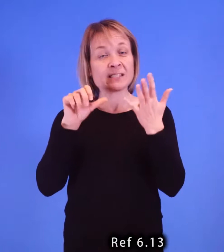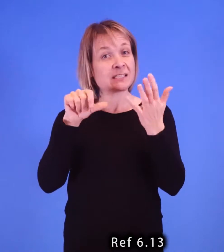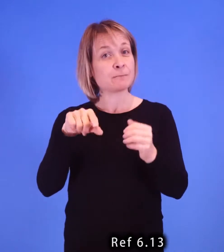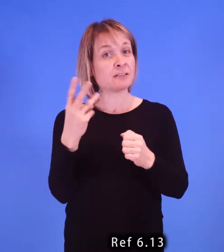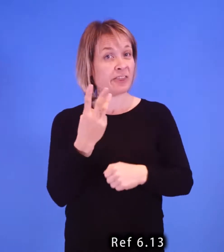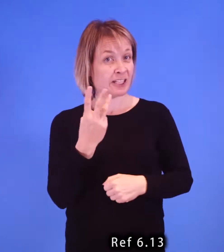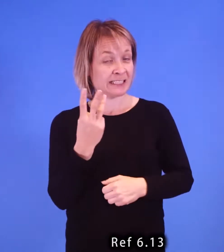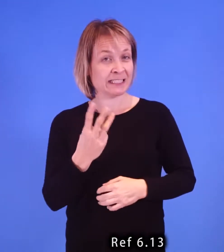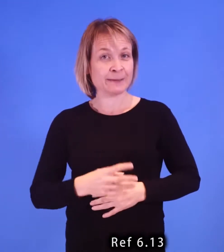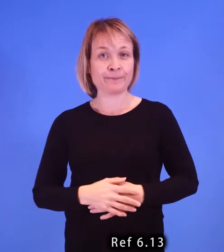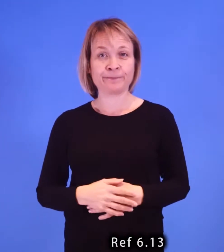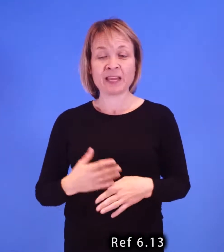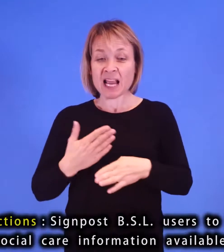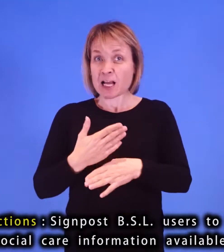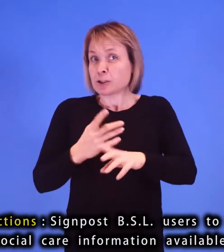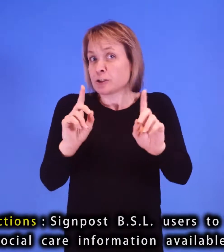Reference 6.13. Actions.